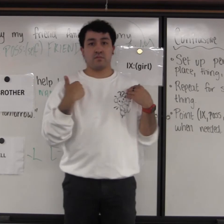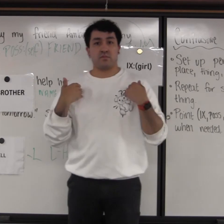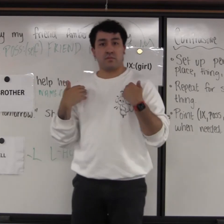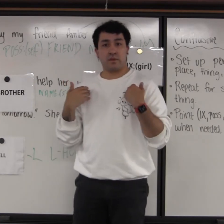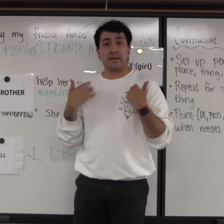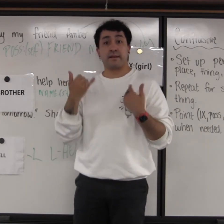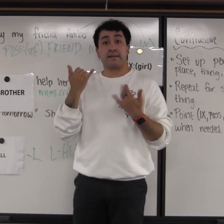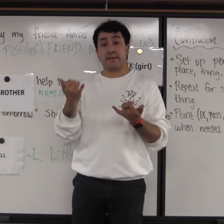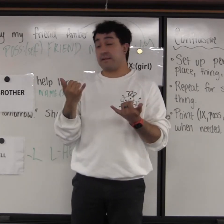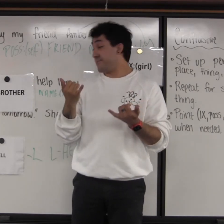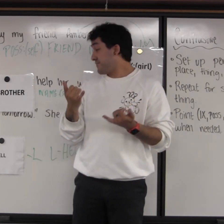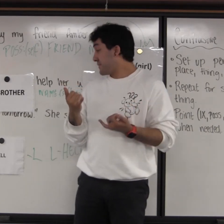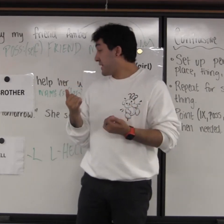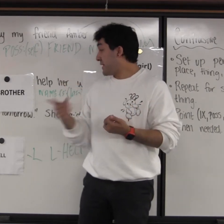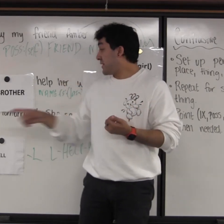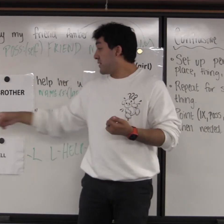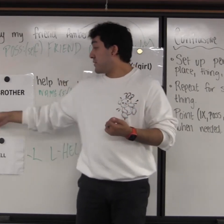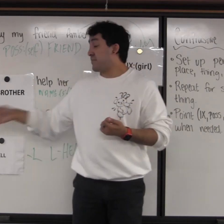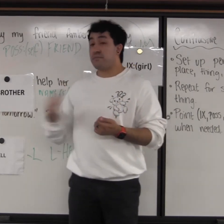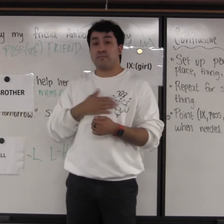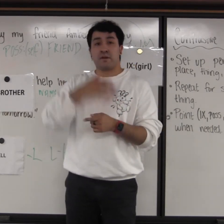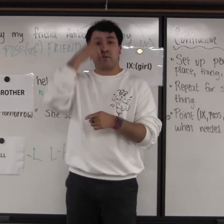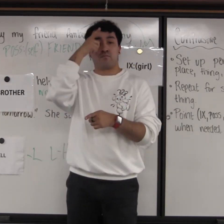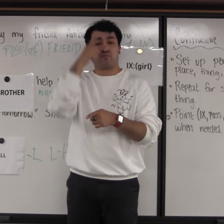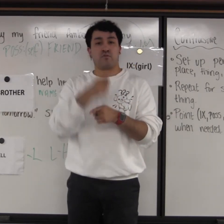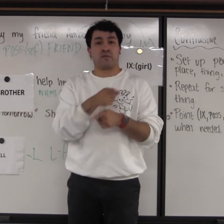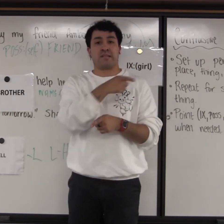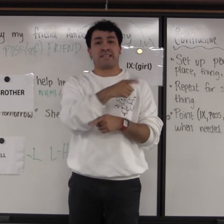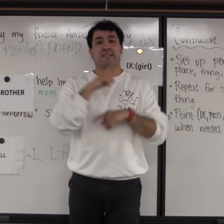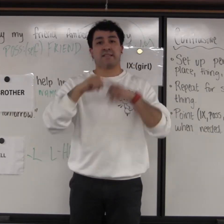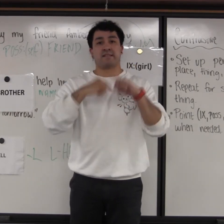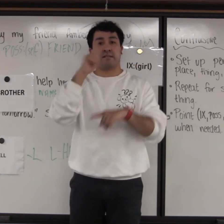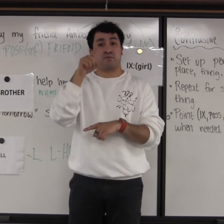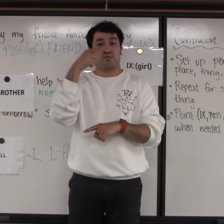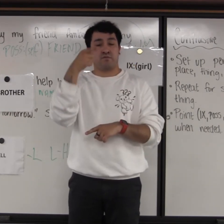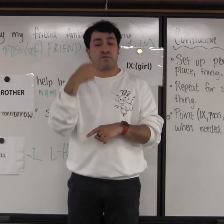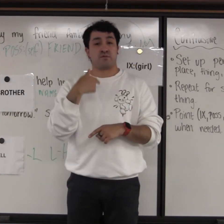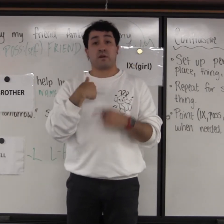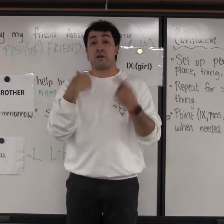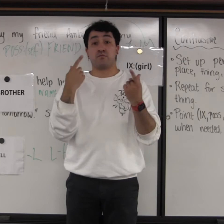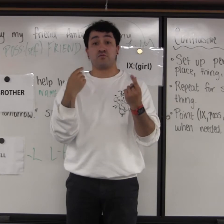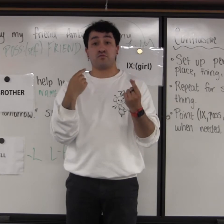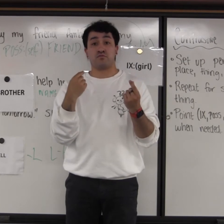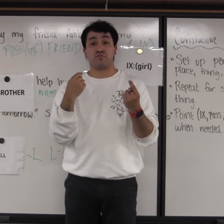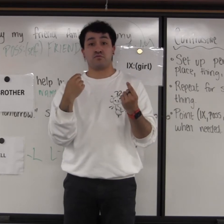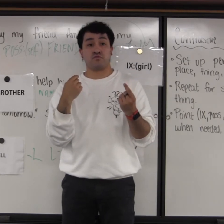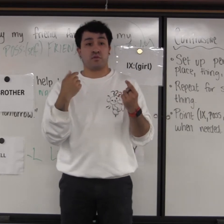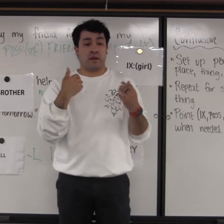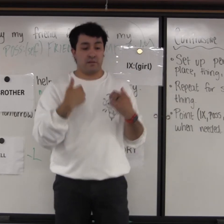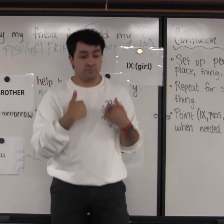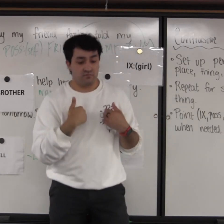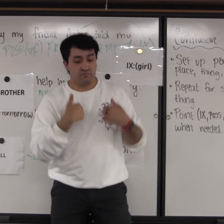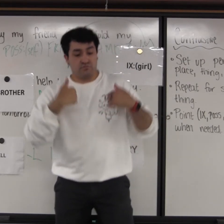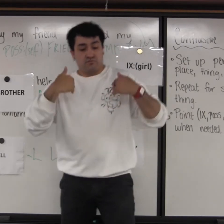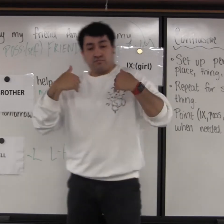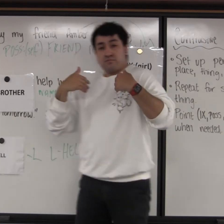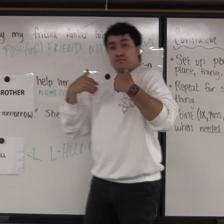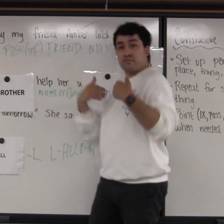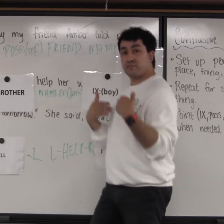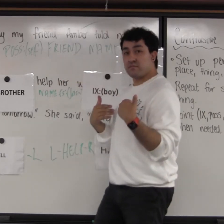Right, so now I'm not just going to point, right? I'm going to go ahead and do the whole role shift. So my brother is first. He's going to be